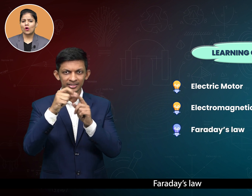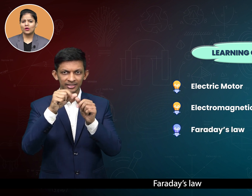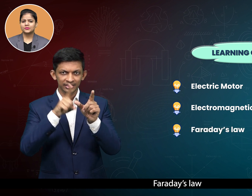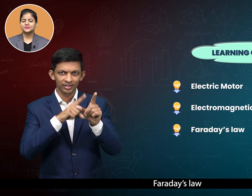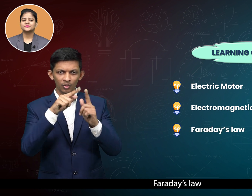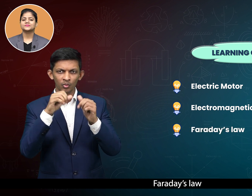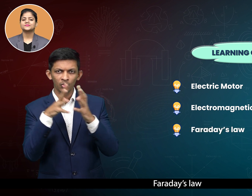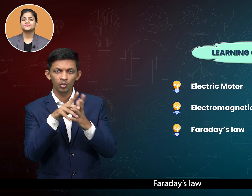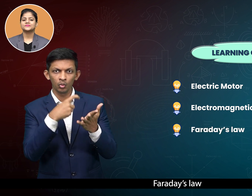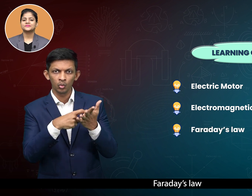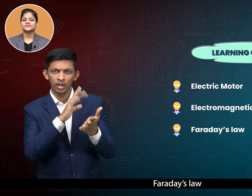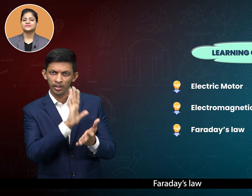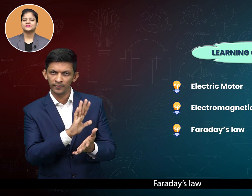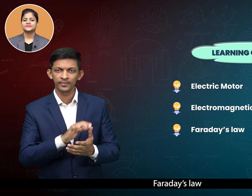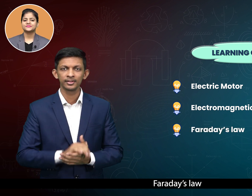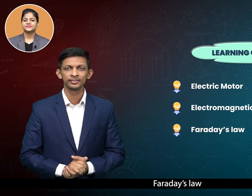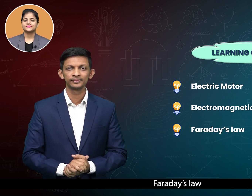Faraday's law,